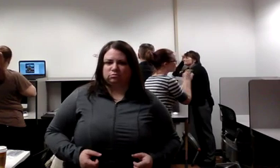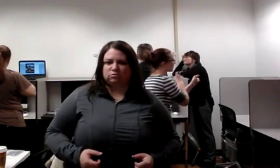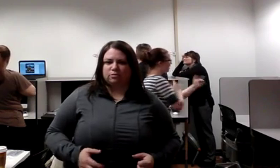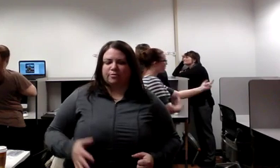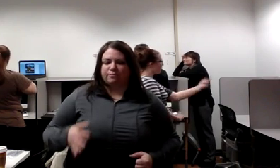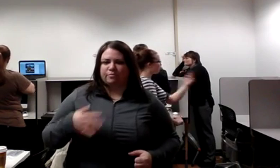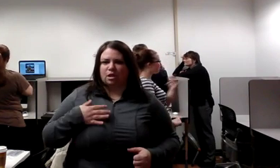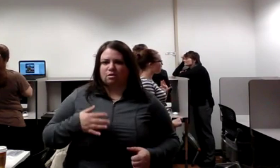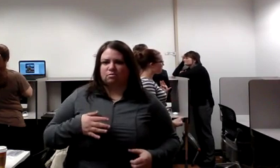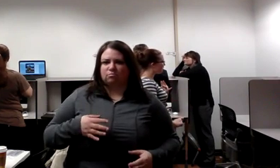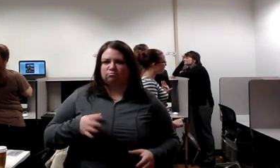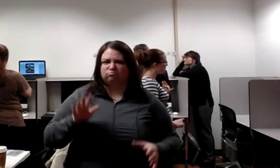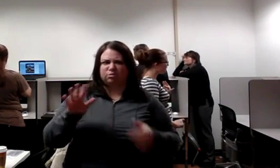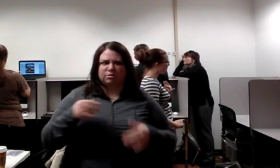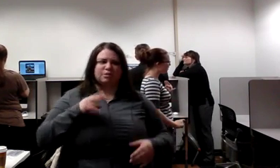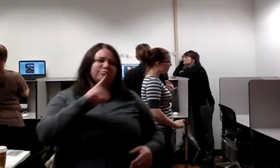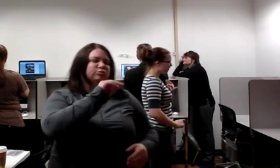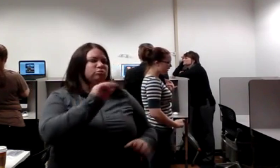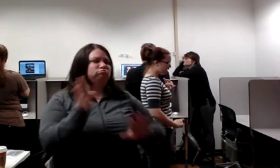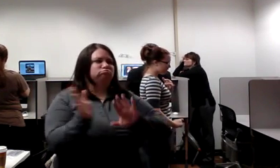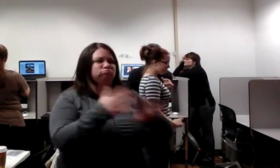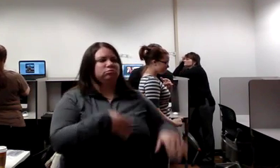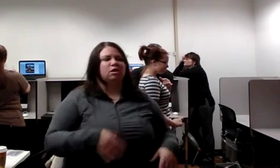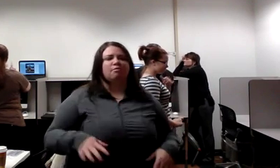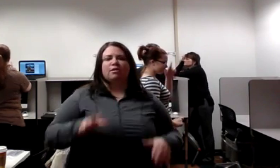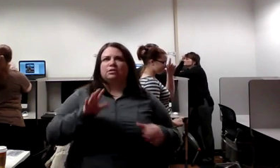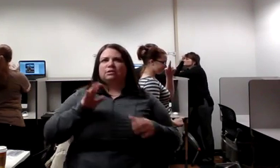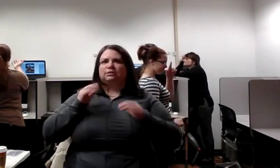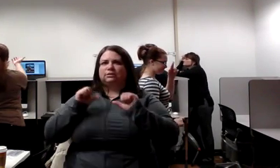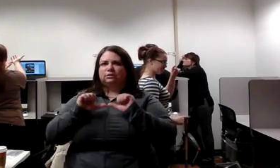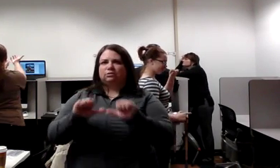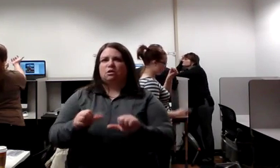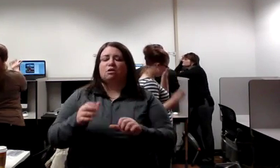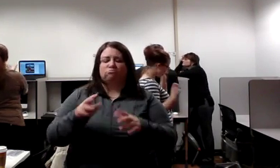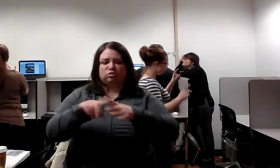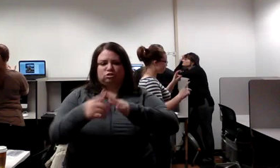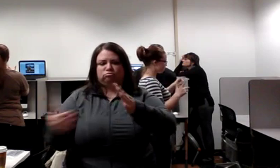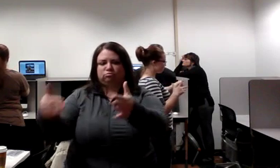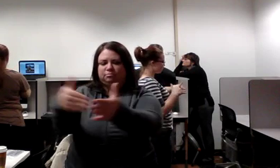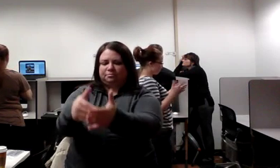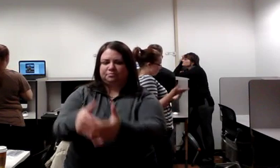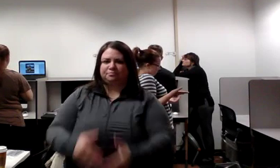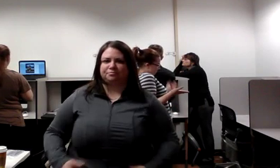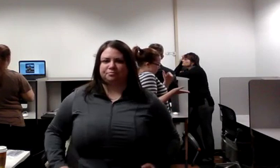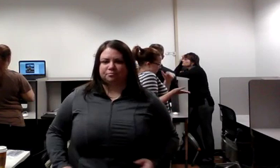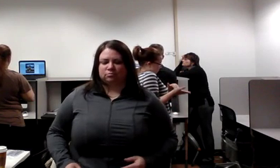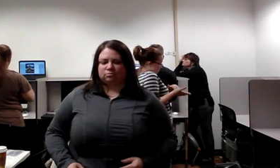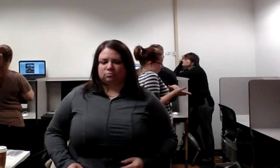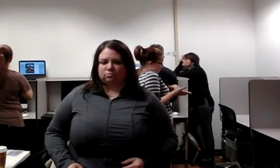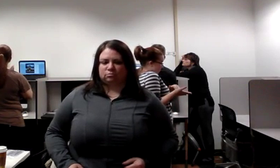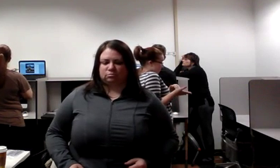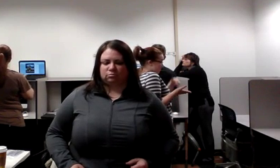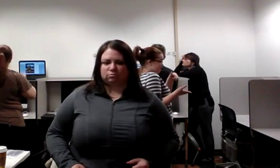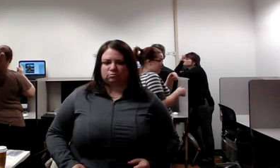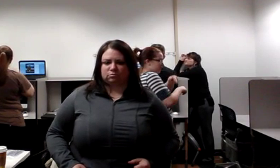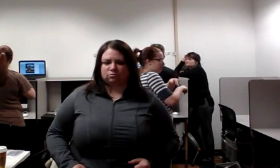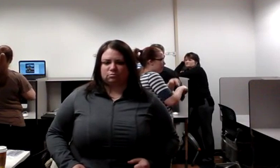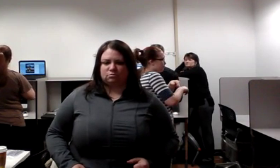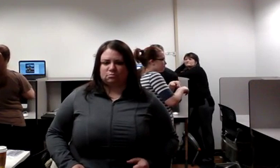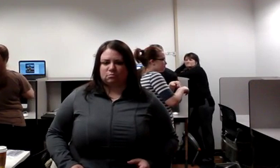in love. And so I decided to start over. I didn't see it then, but it turned out that getting fired from Apple